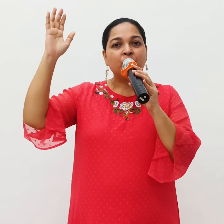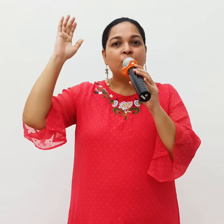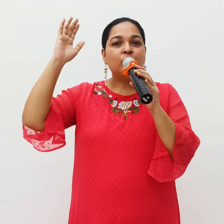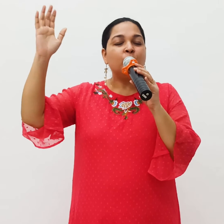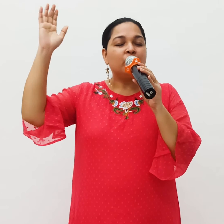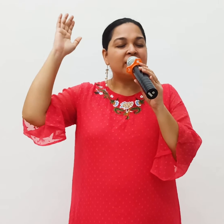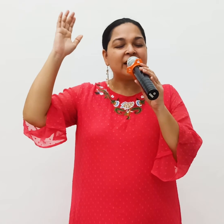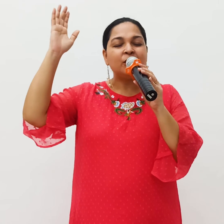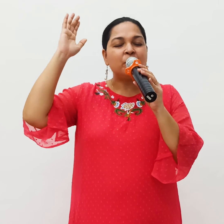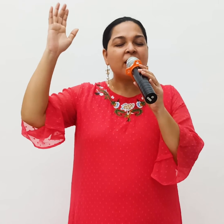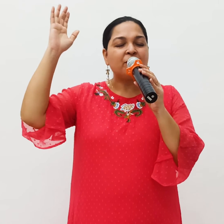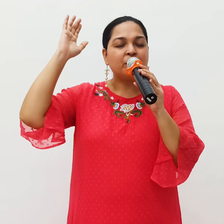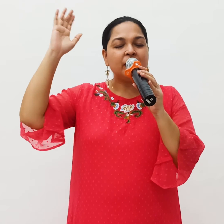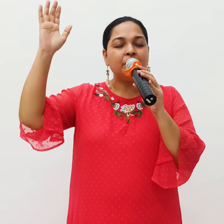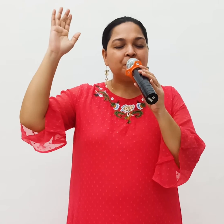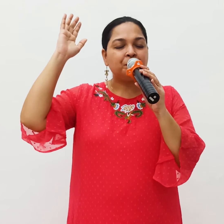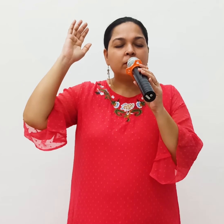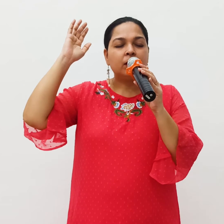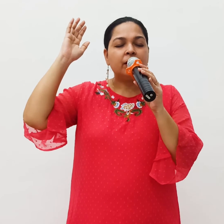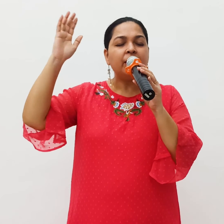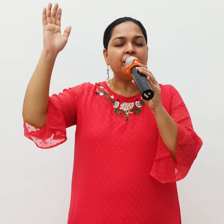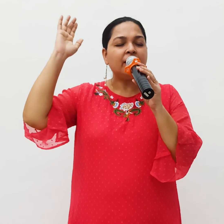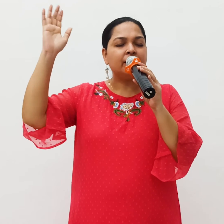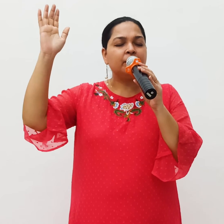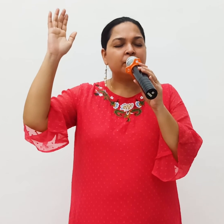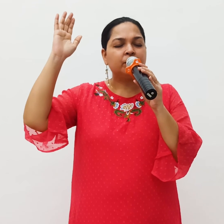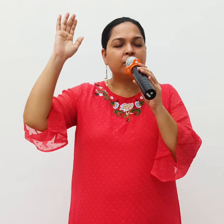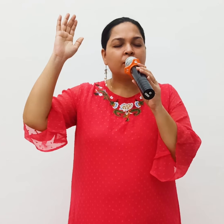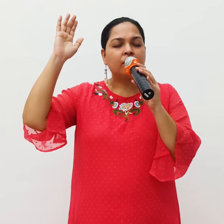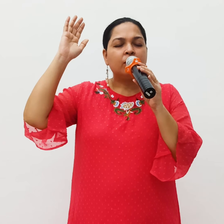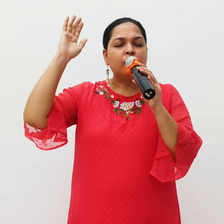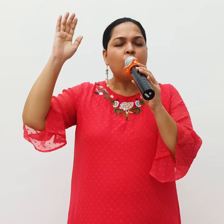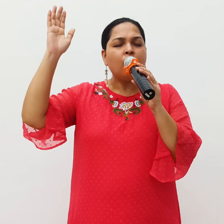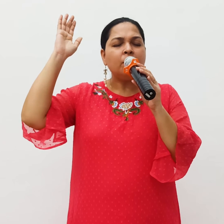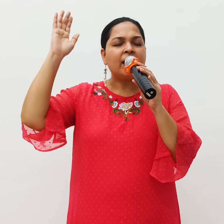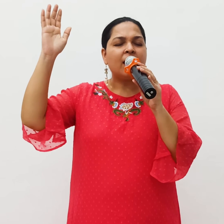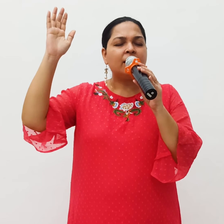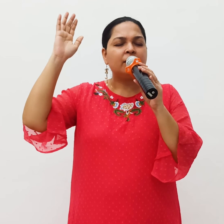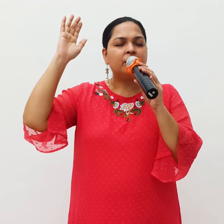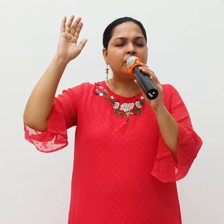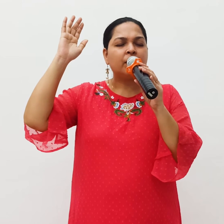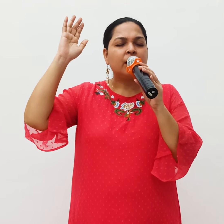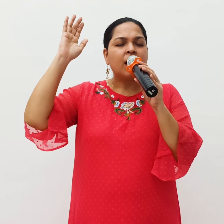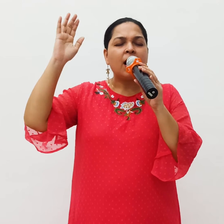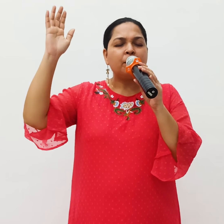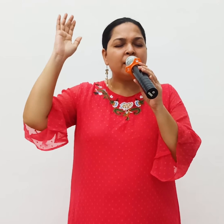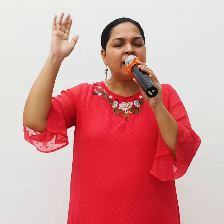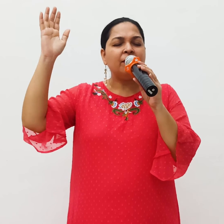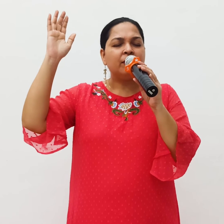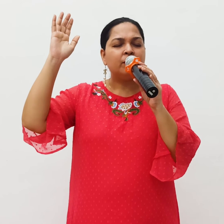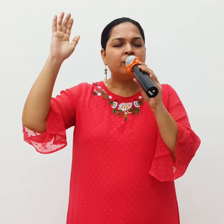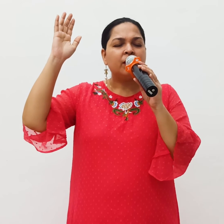Lord. So you can say this prayer after me. Dear Father, with all my heart,